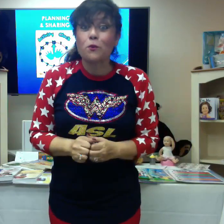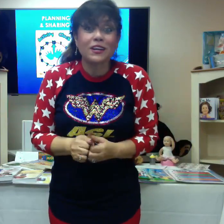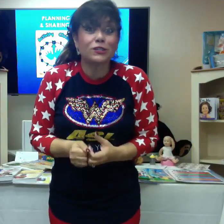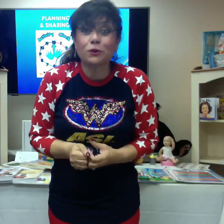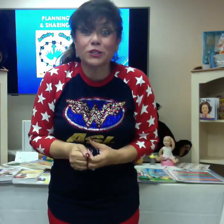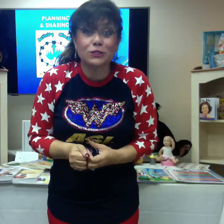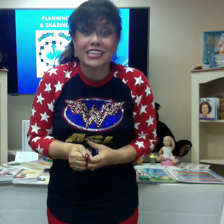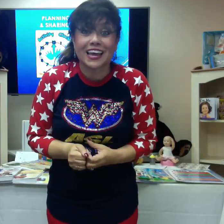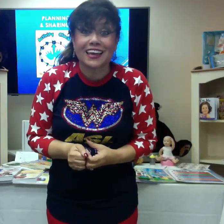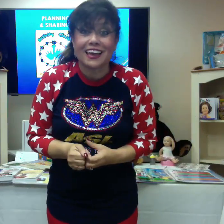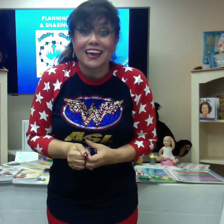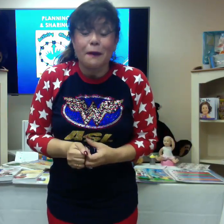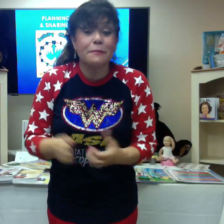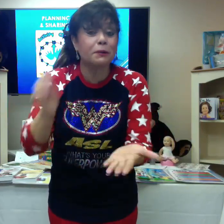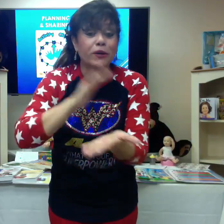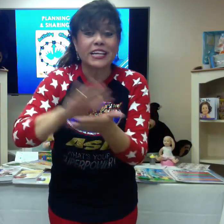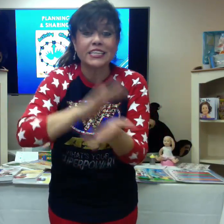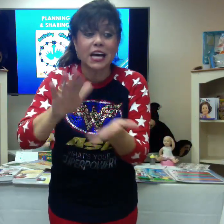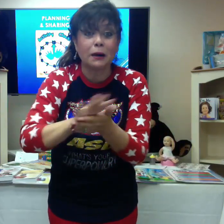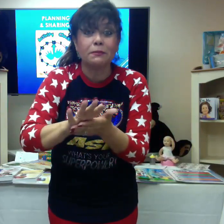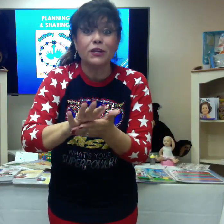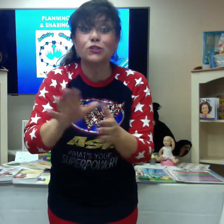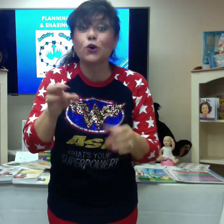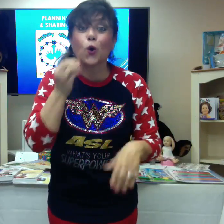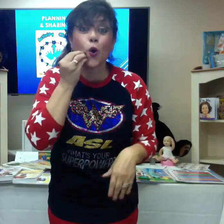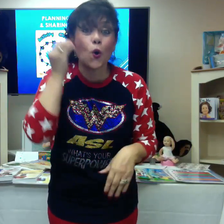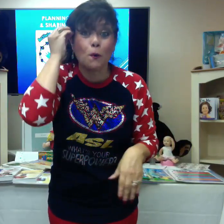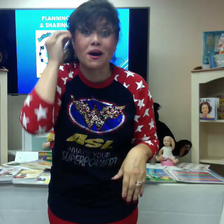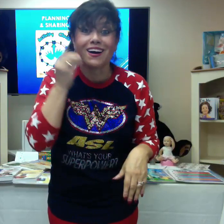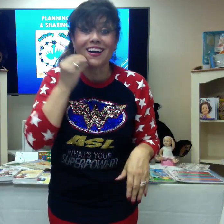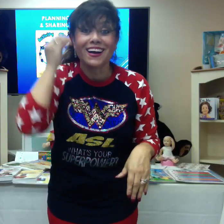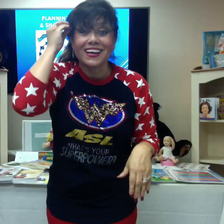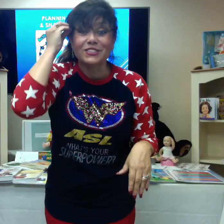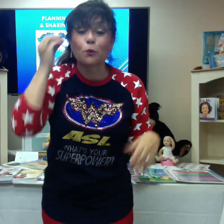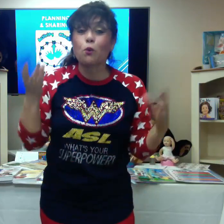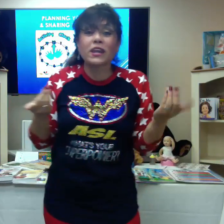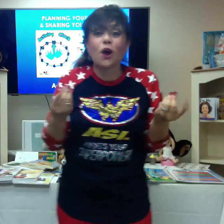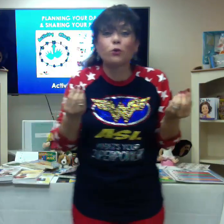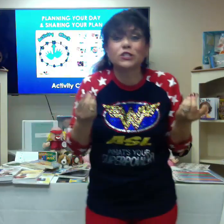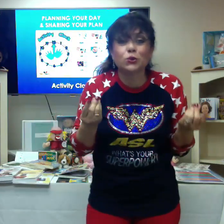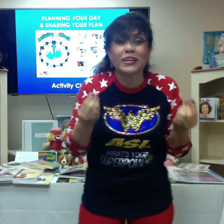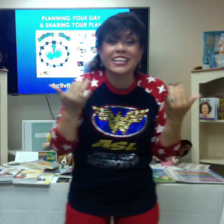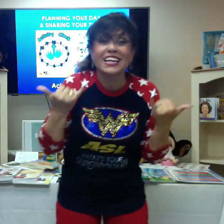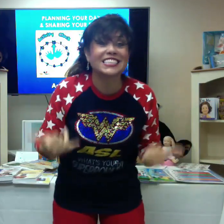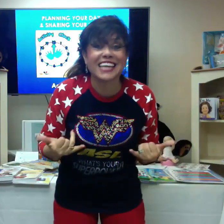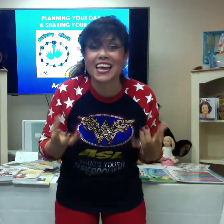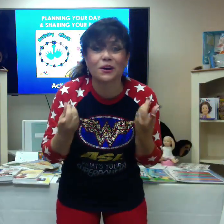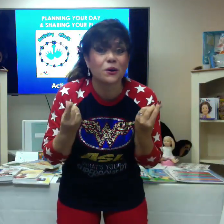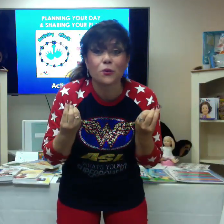What else do we do today? Maybe we clean up to go home. So what are we doing today?